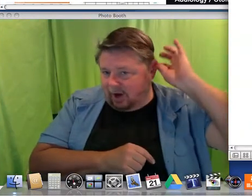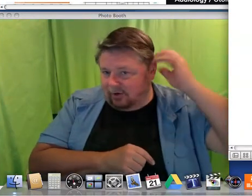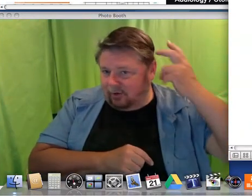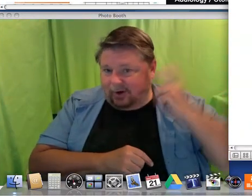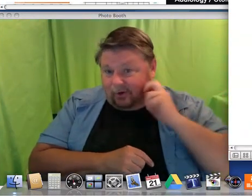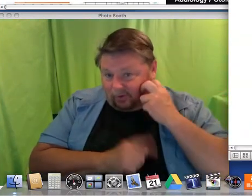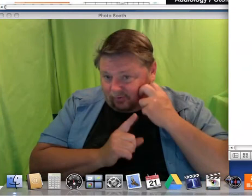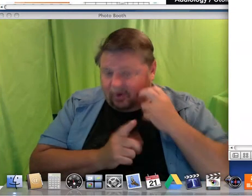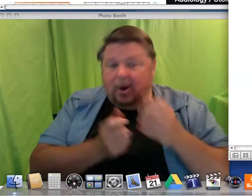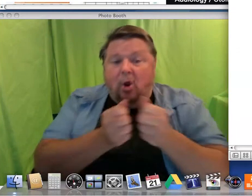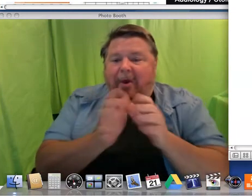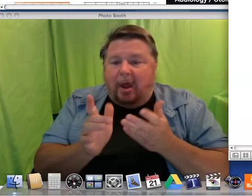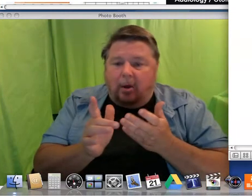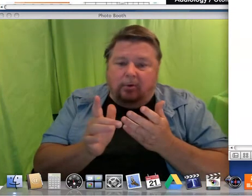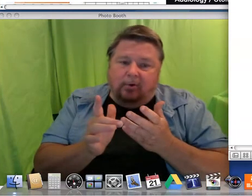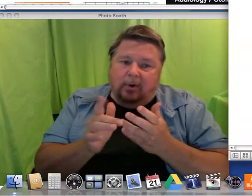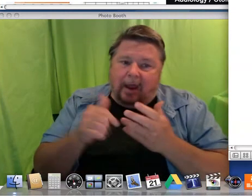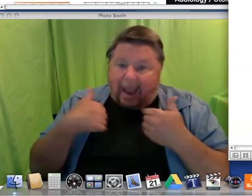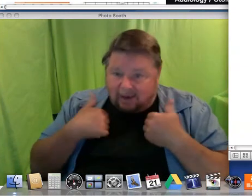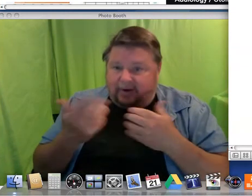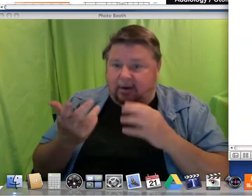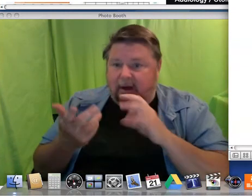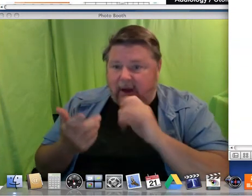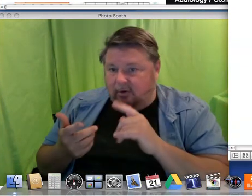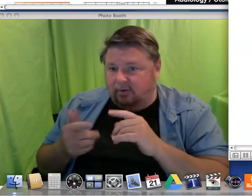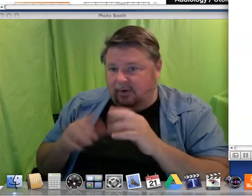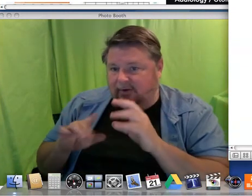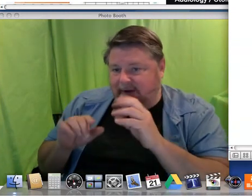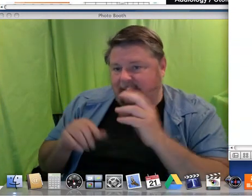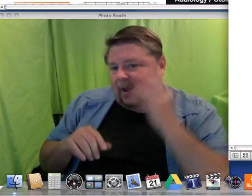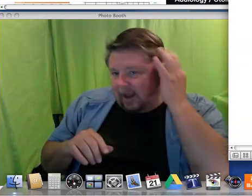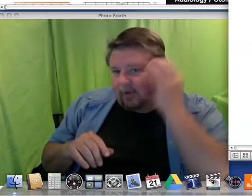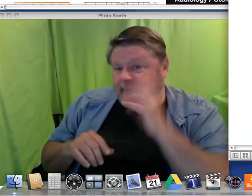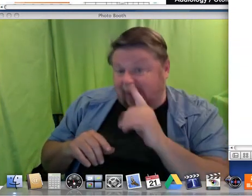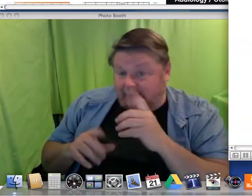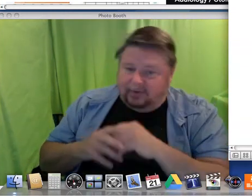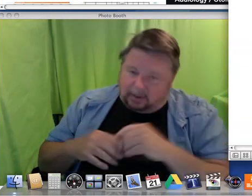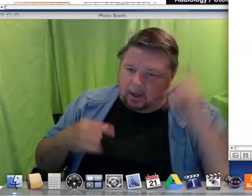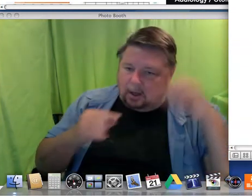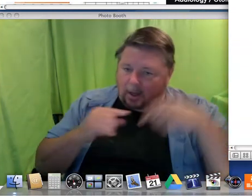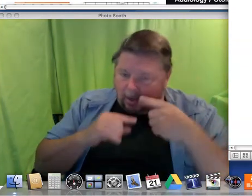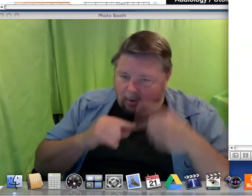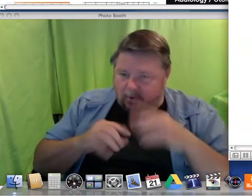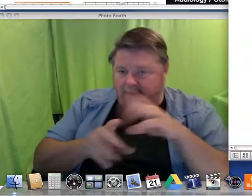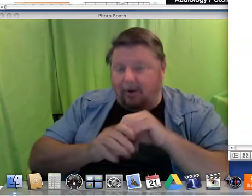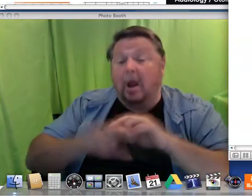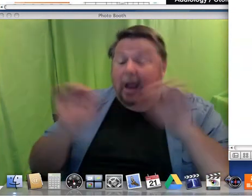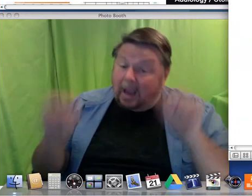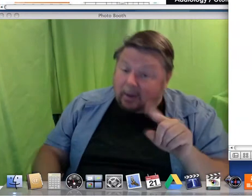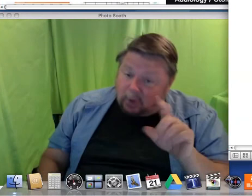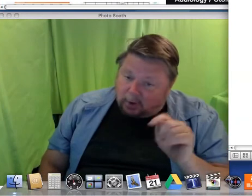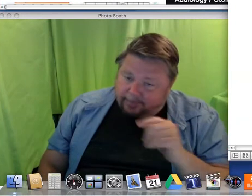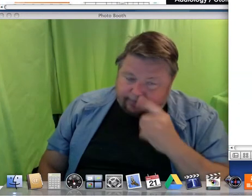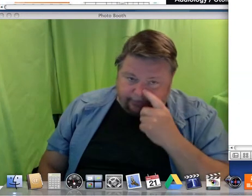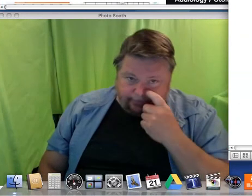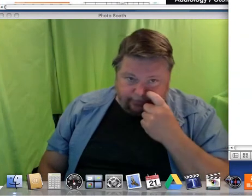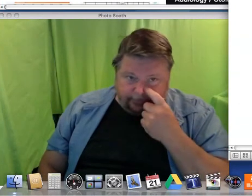the auditory nerve without having the hair cells in the cochlea? Can we do